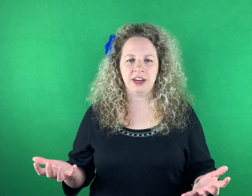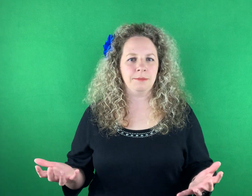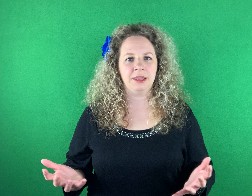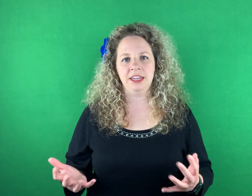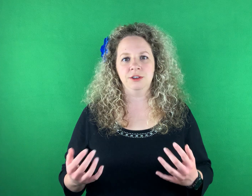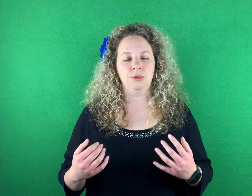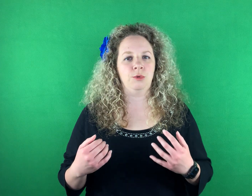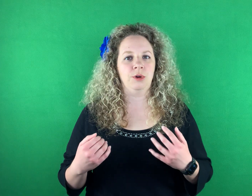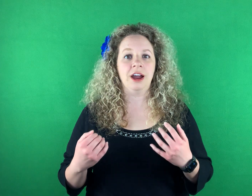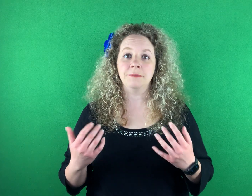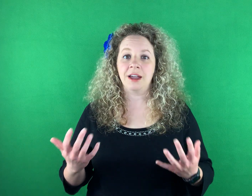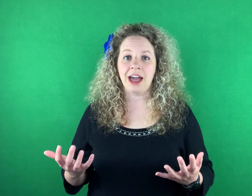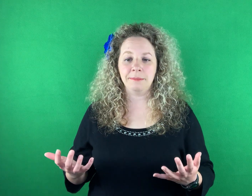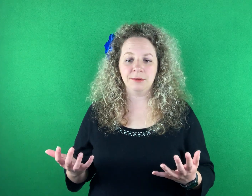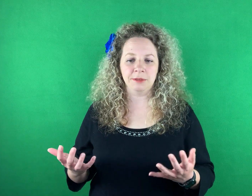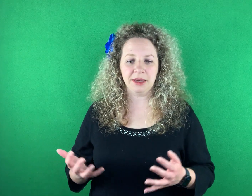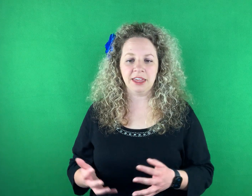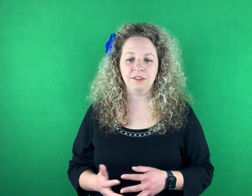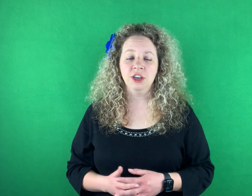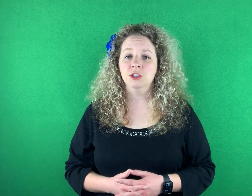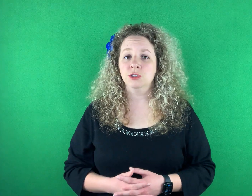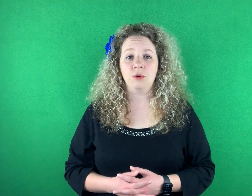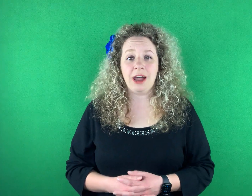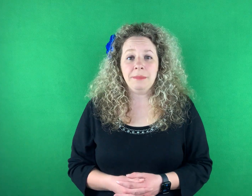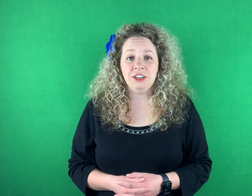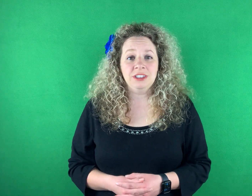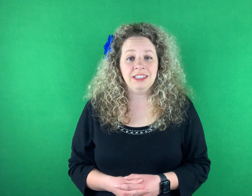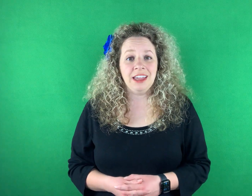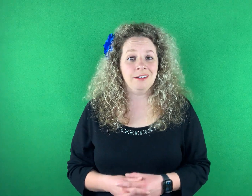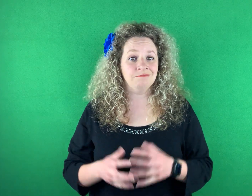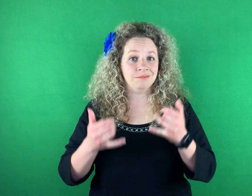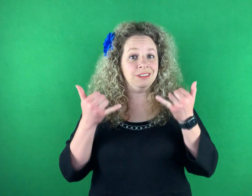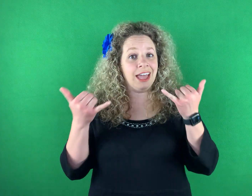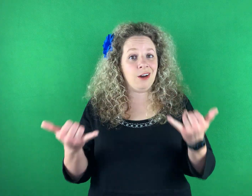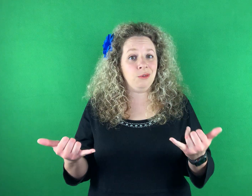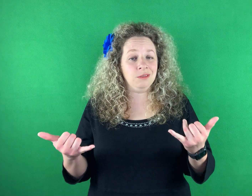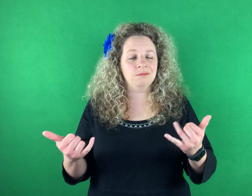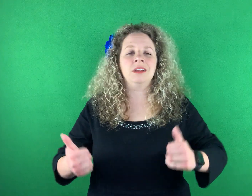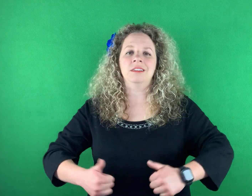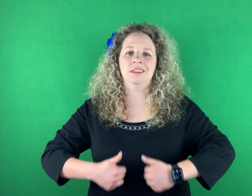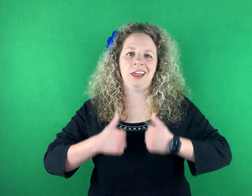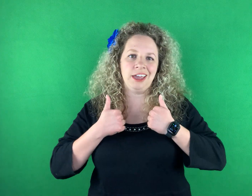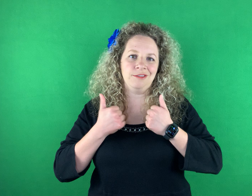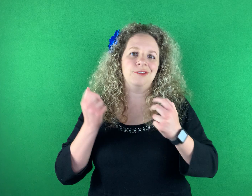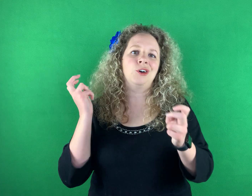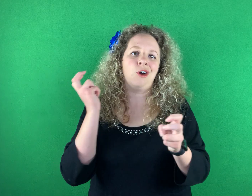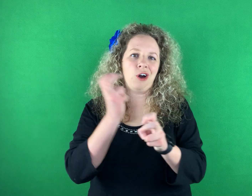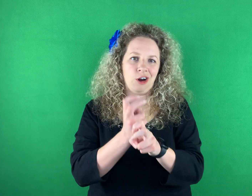I planned, or I'm not happy with my life. So I might just say now life